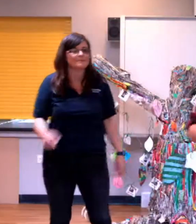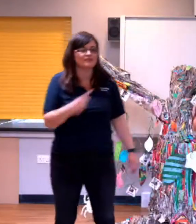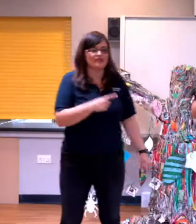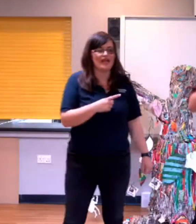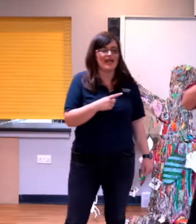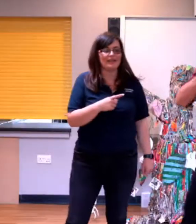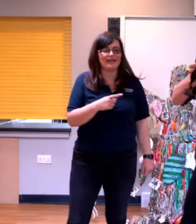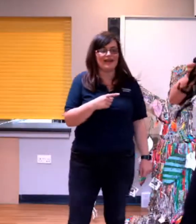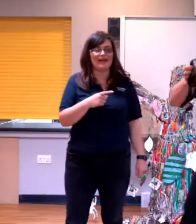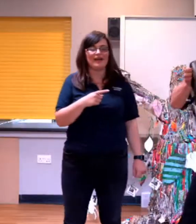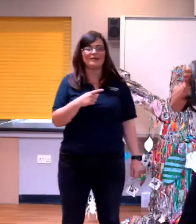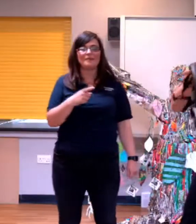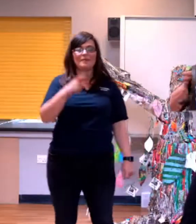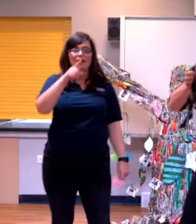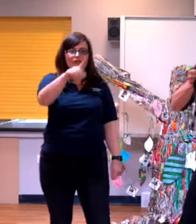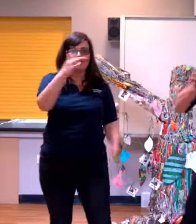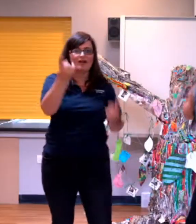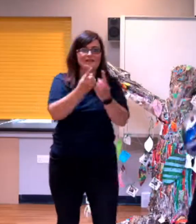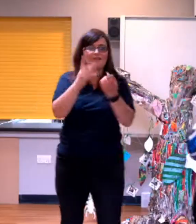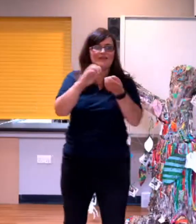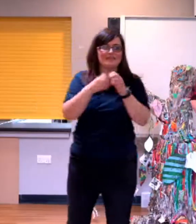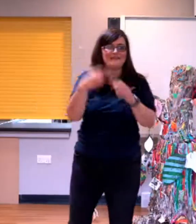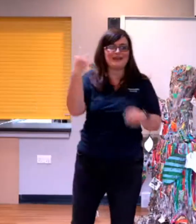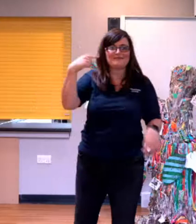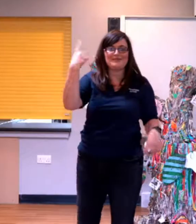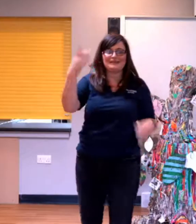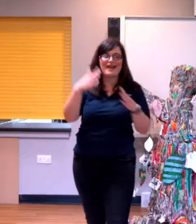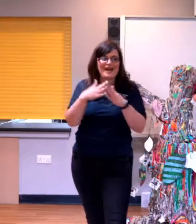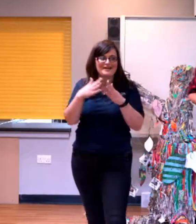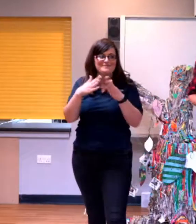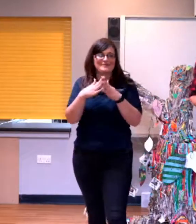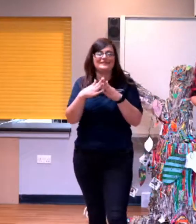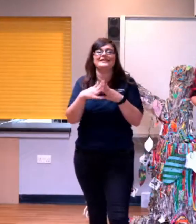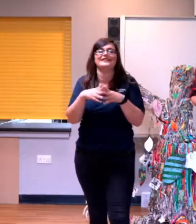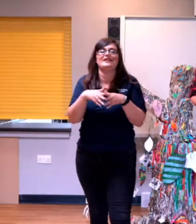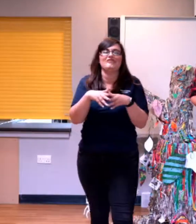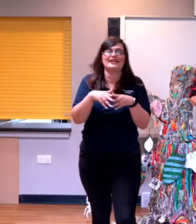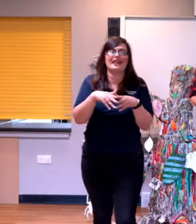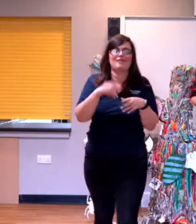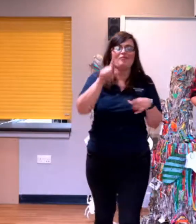noise. There we go. Have you got something that's gonna make some noise at home? Ready,